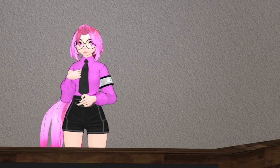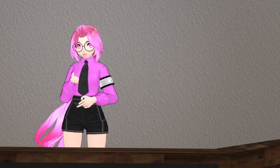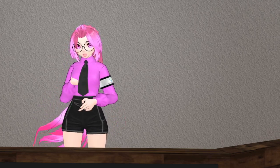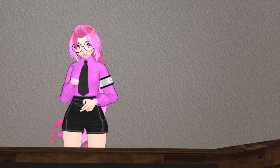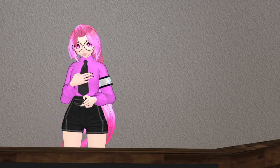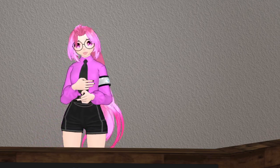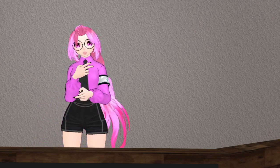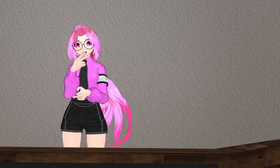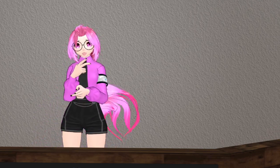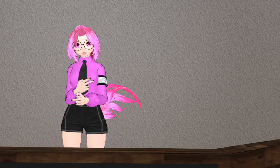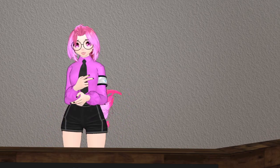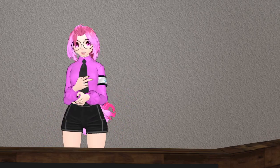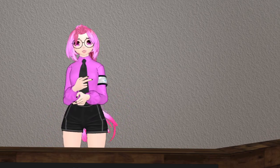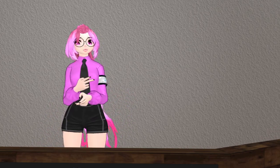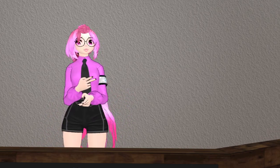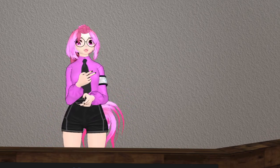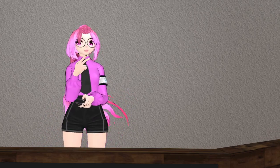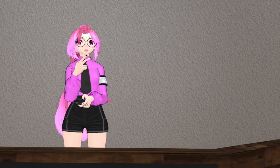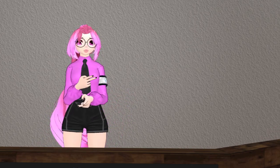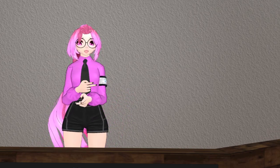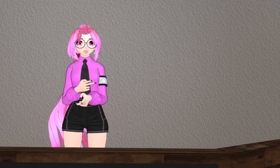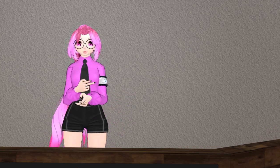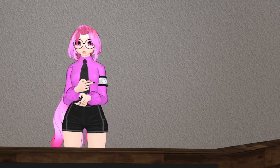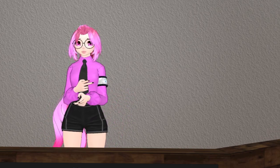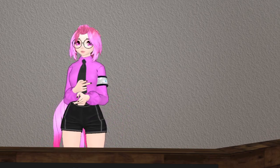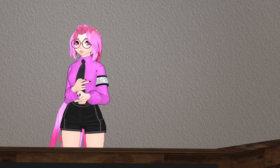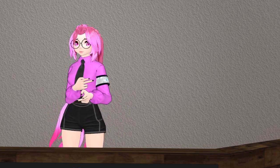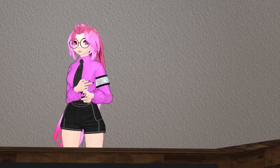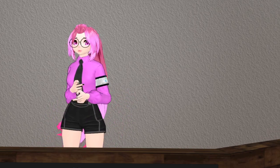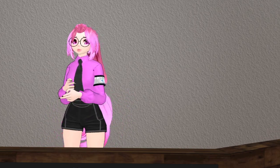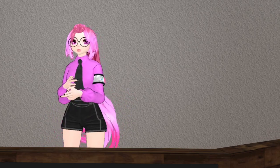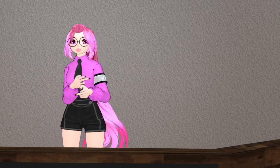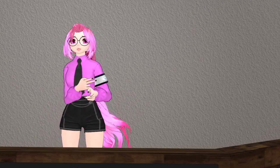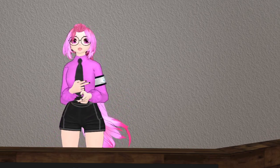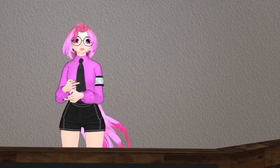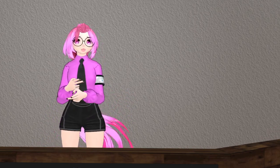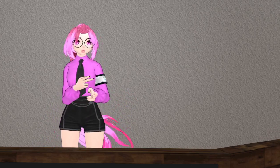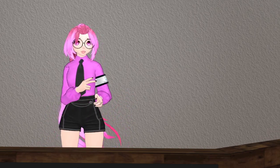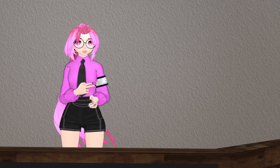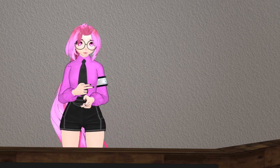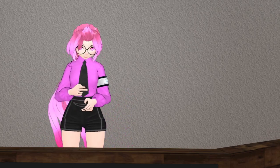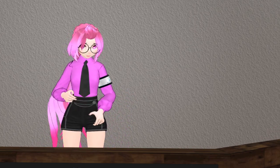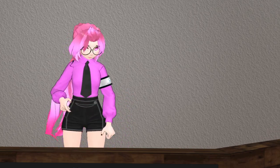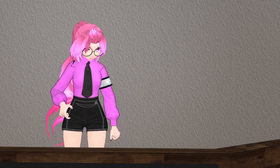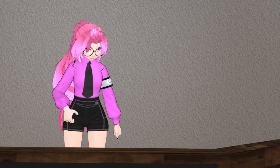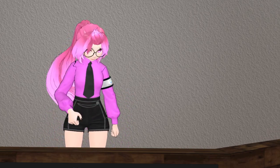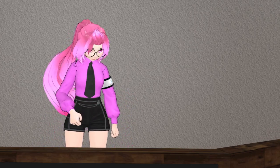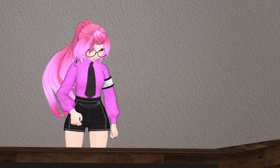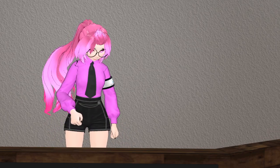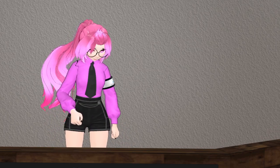I personally sign it like this. Keep. That's my dialect. But some people also sign keep.